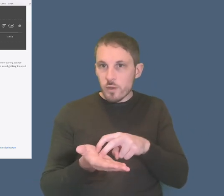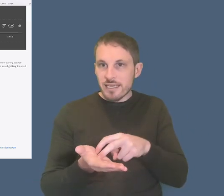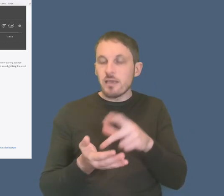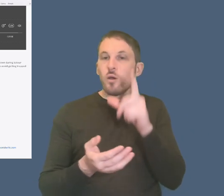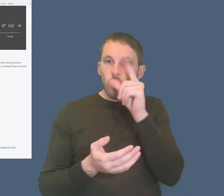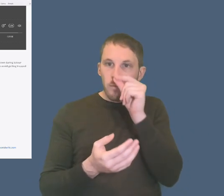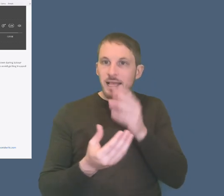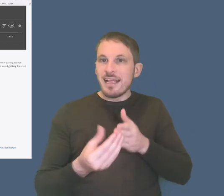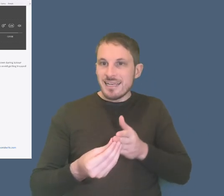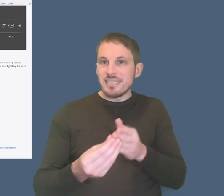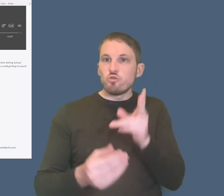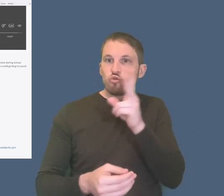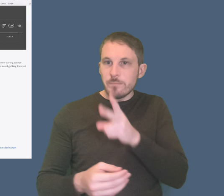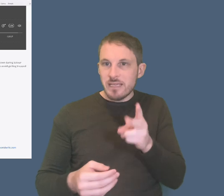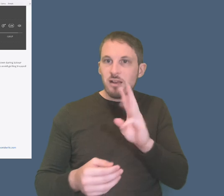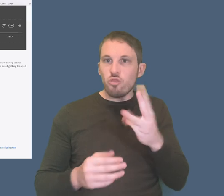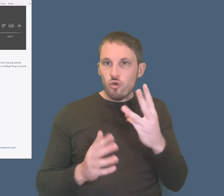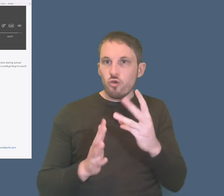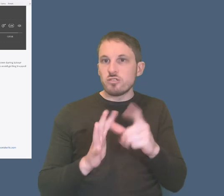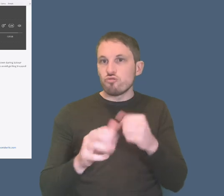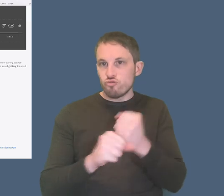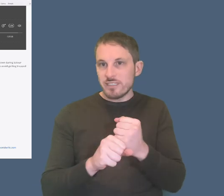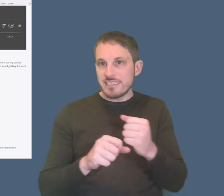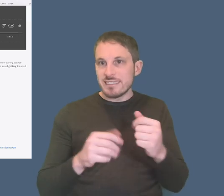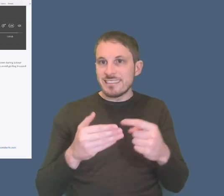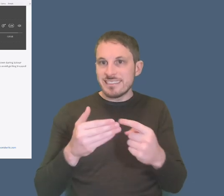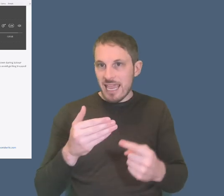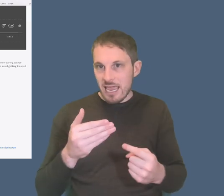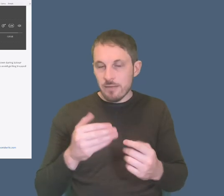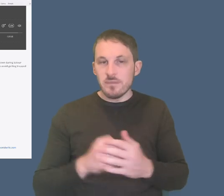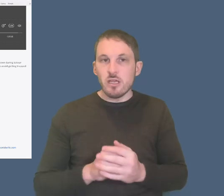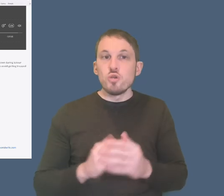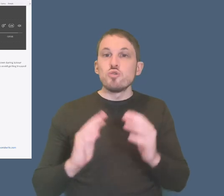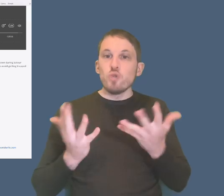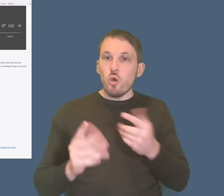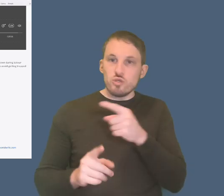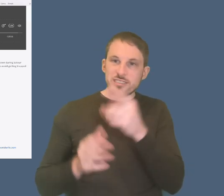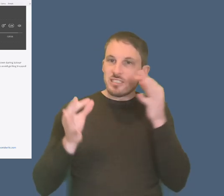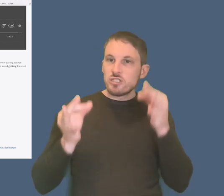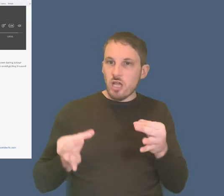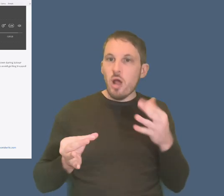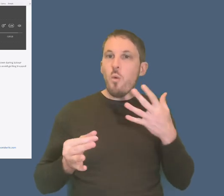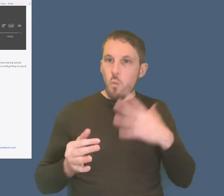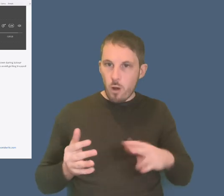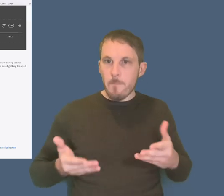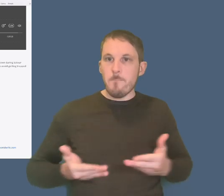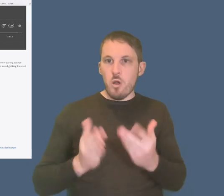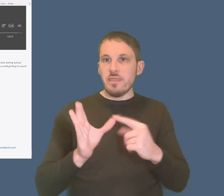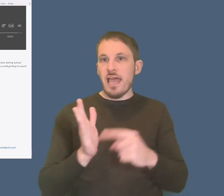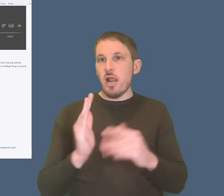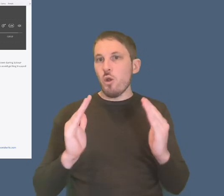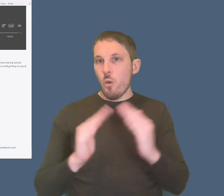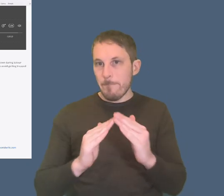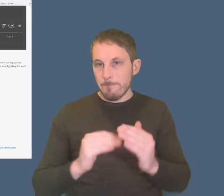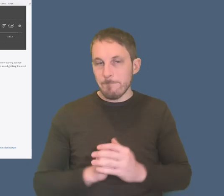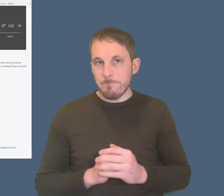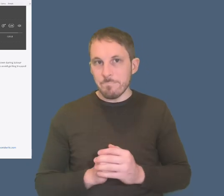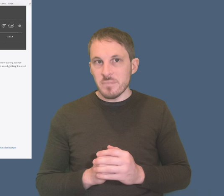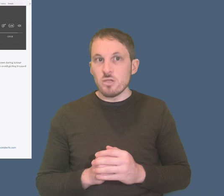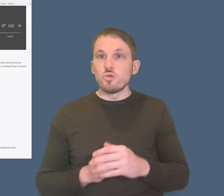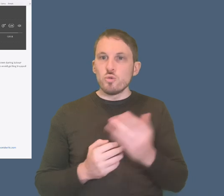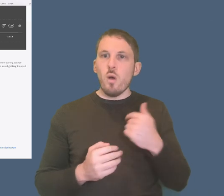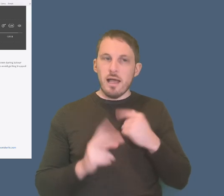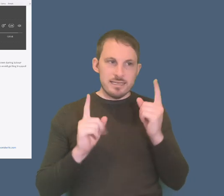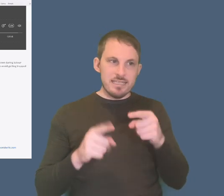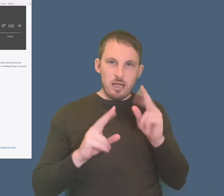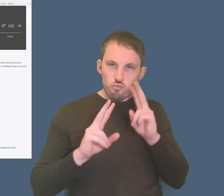her to a repeat third-degree tear. And she did decide she wanted to give birth at home. So I went a long research journey